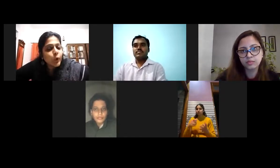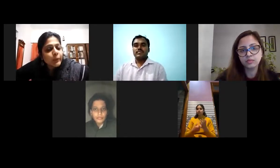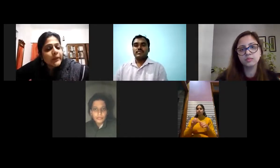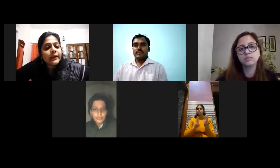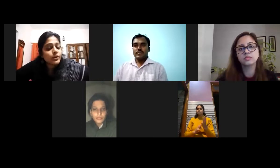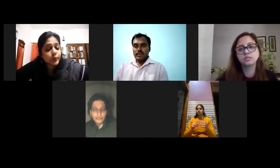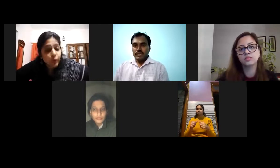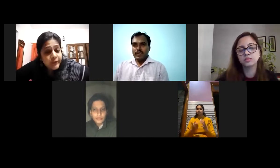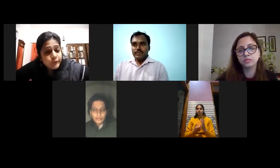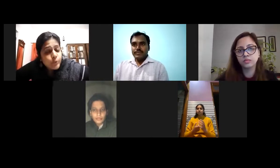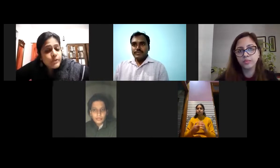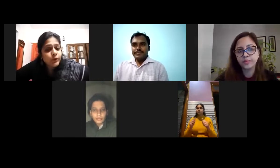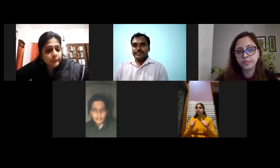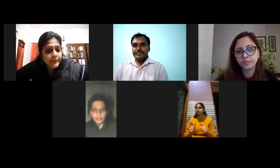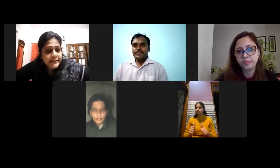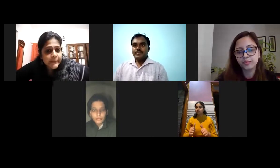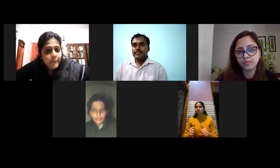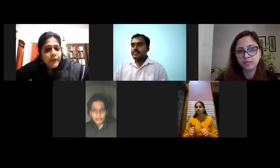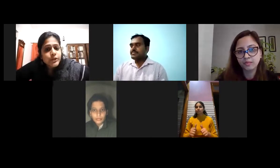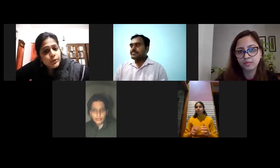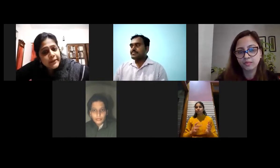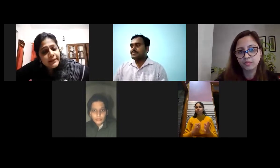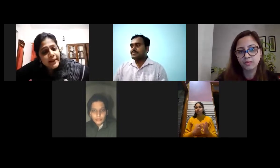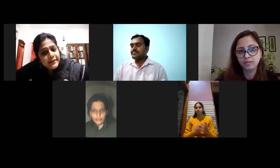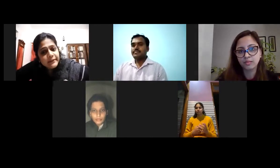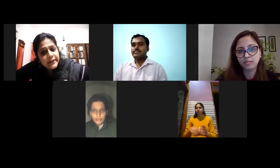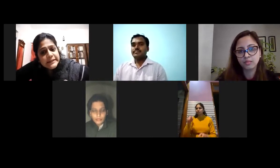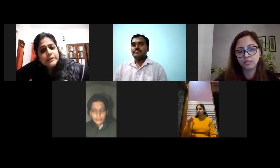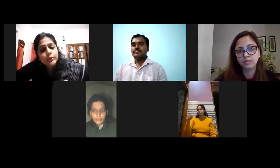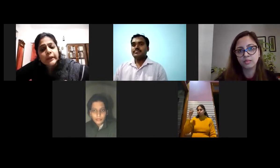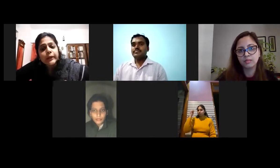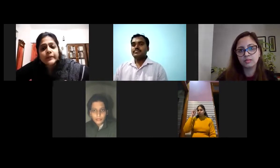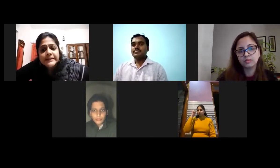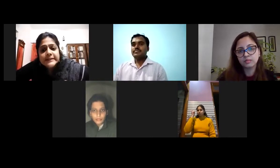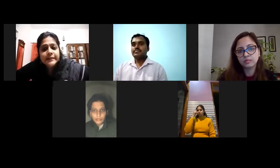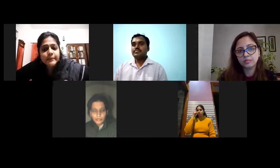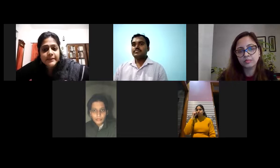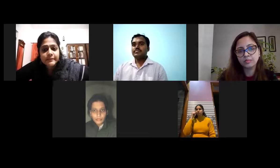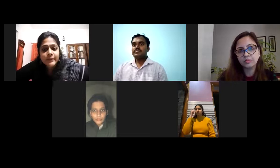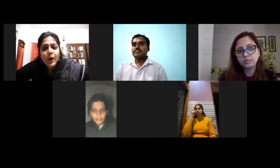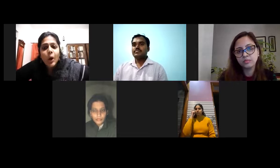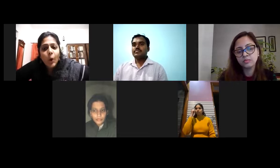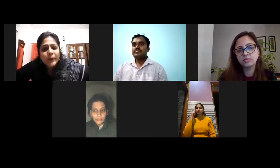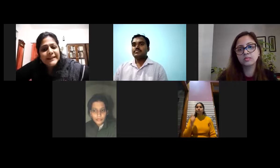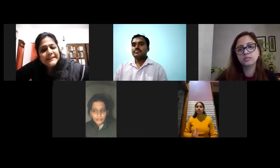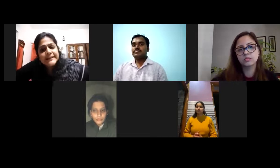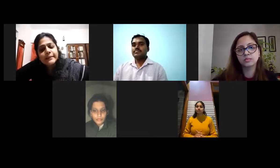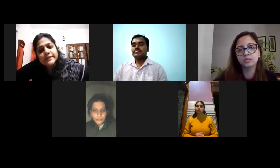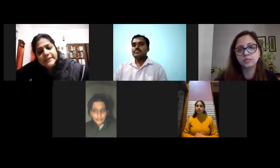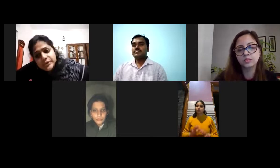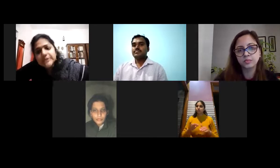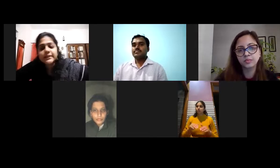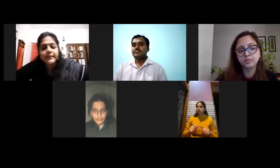the novel enforces normalcy. Do you think the narrative lends solely on racist ableism, or is there